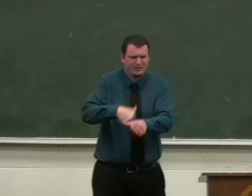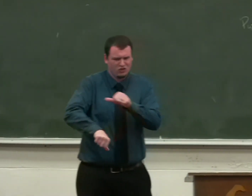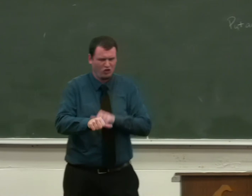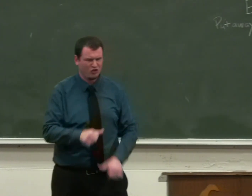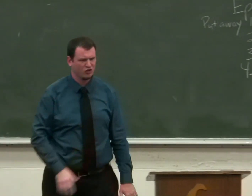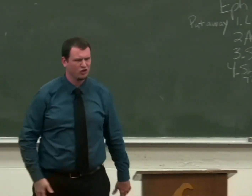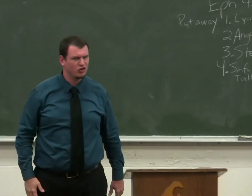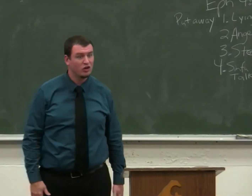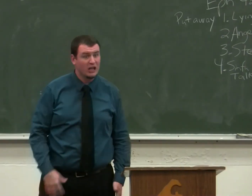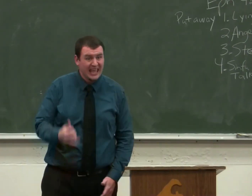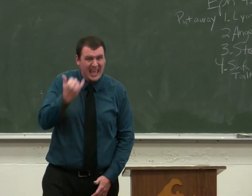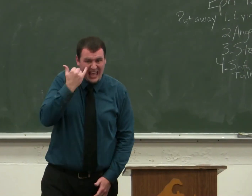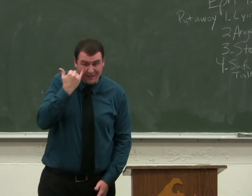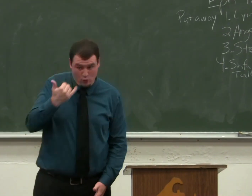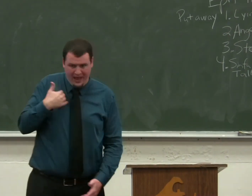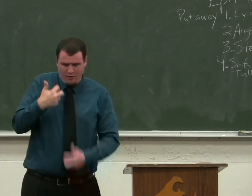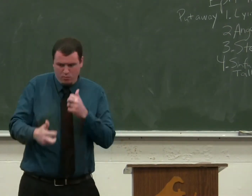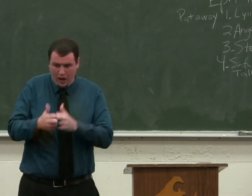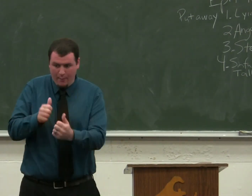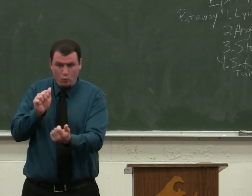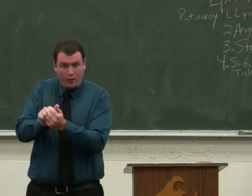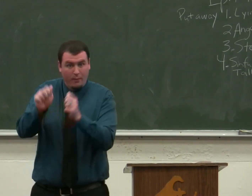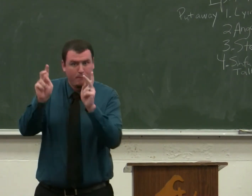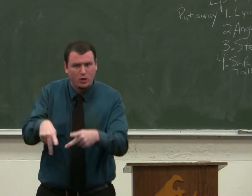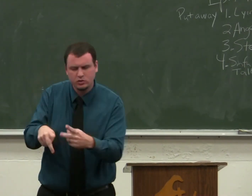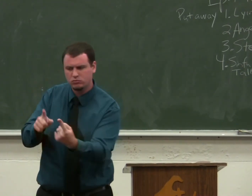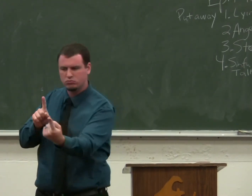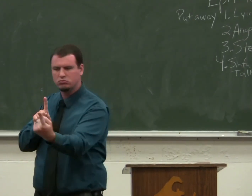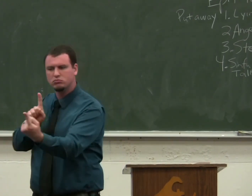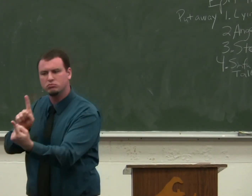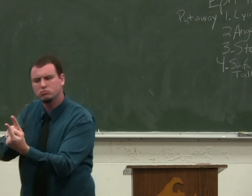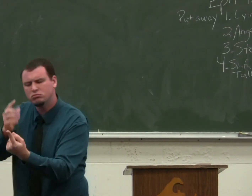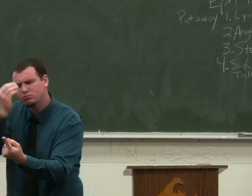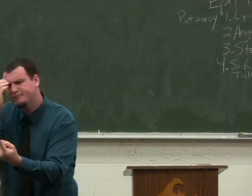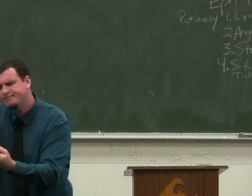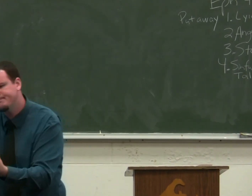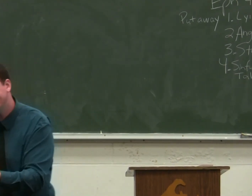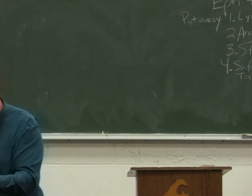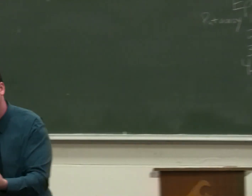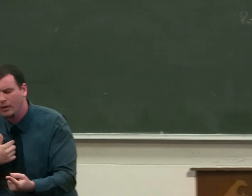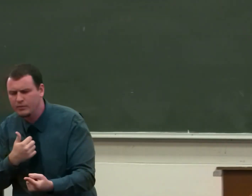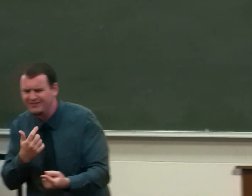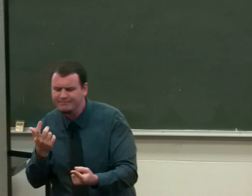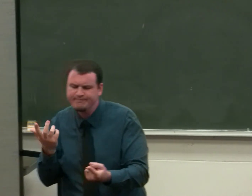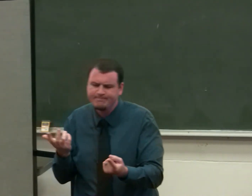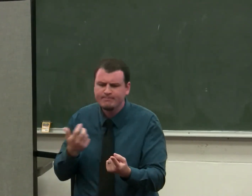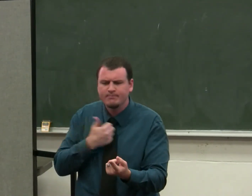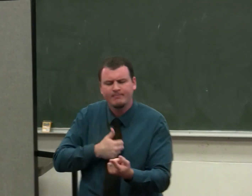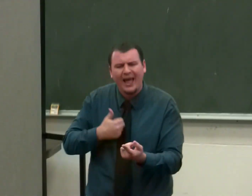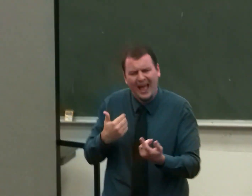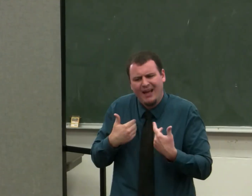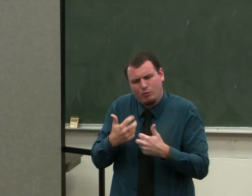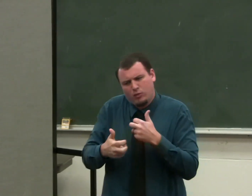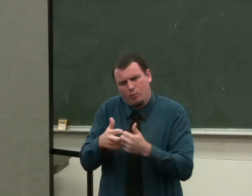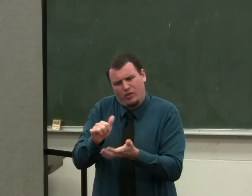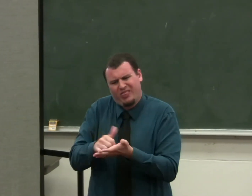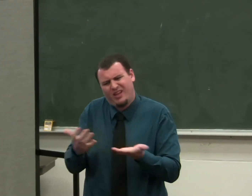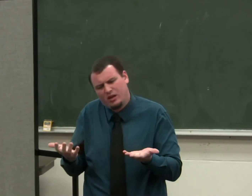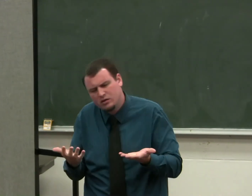That doesn't help one another. If you have a problem with that person, you should go to that person directly and say, you know,